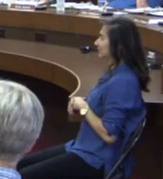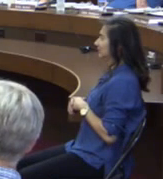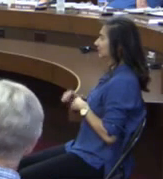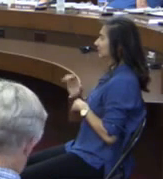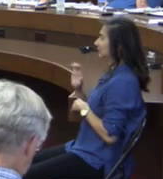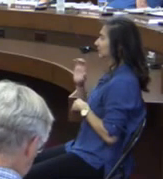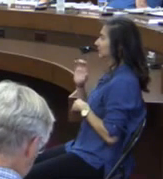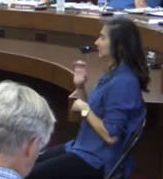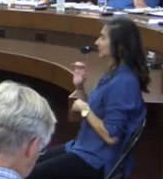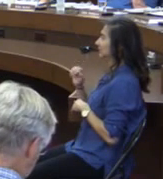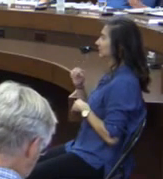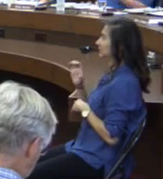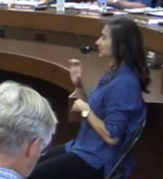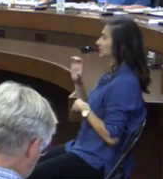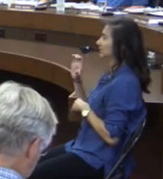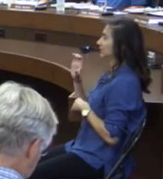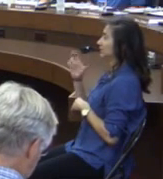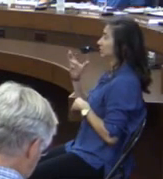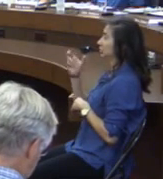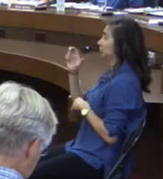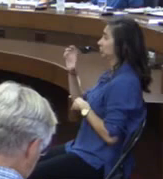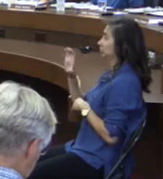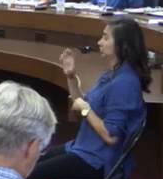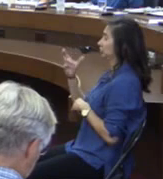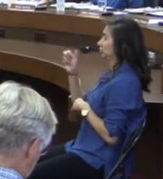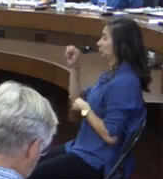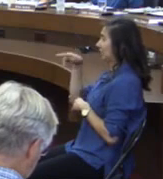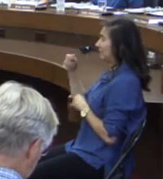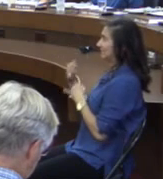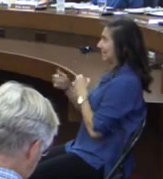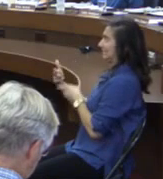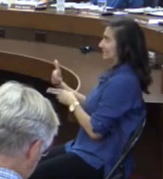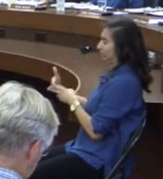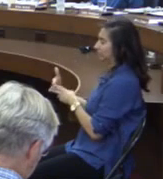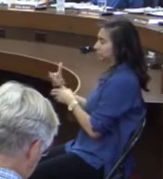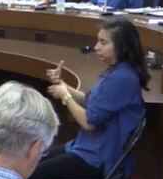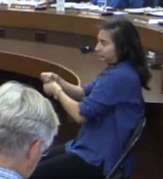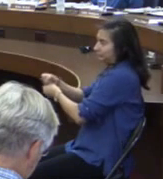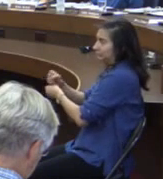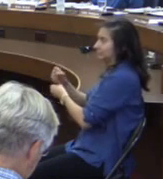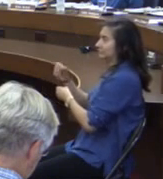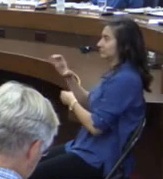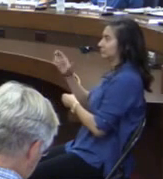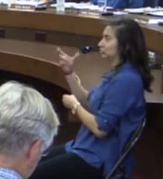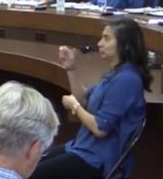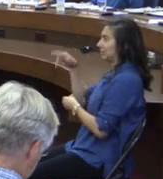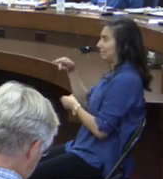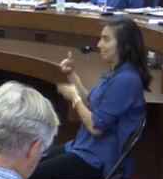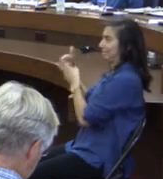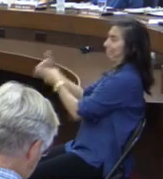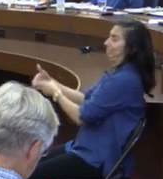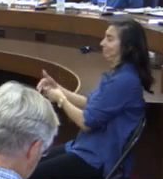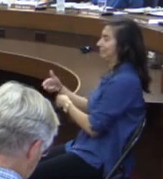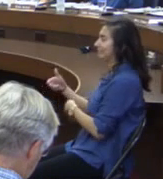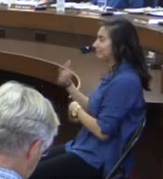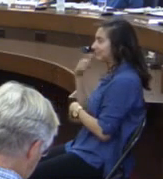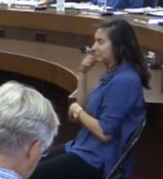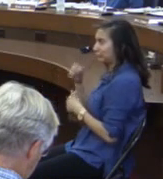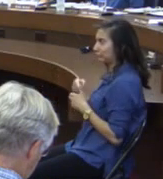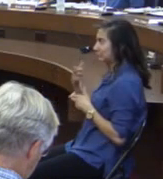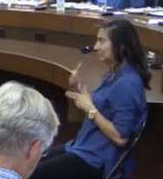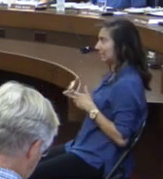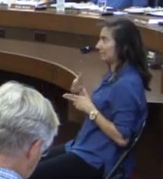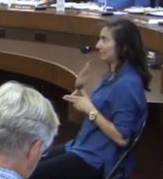Chanthuan is his first name. Chap is his last name. We all call him Chap. Backwards. Just because then